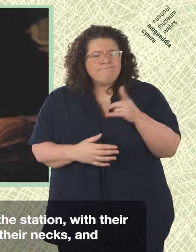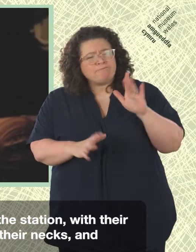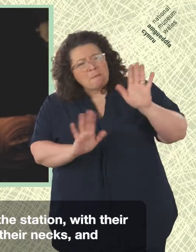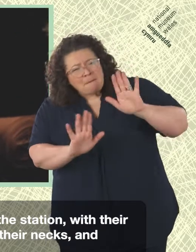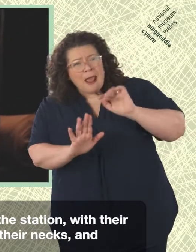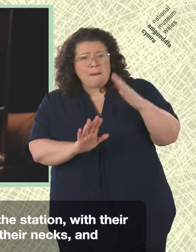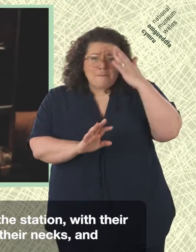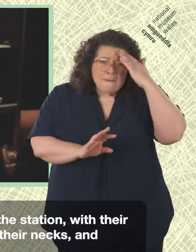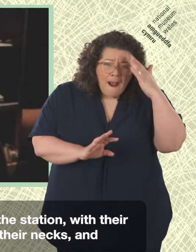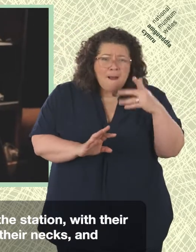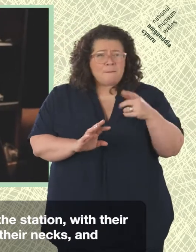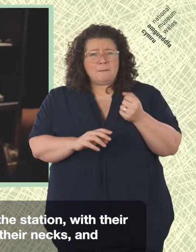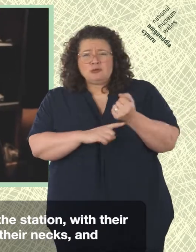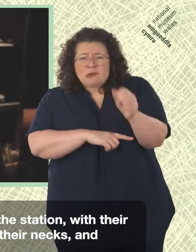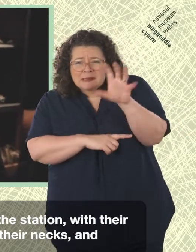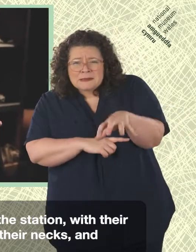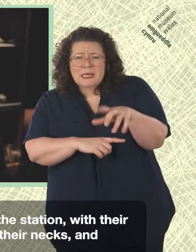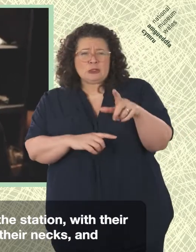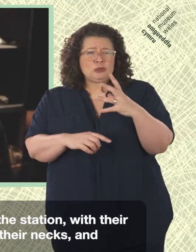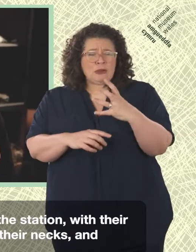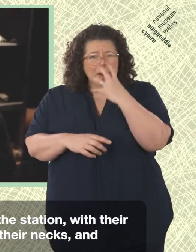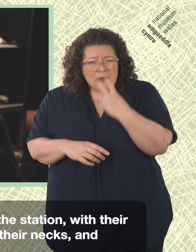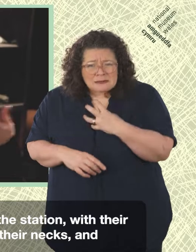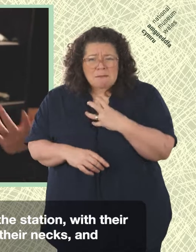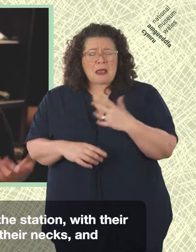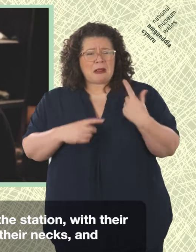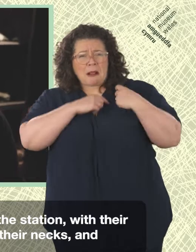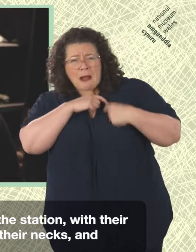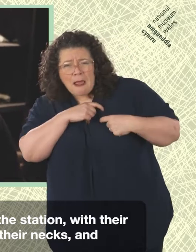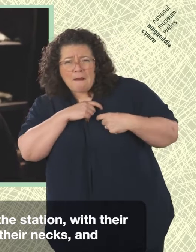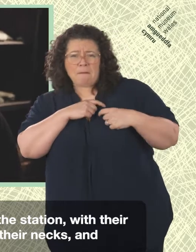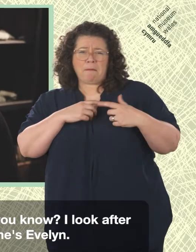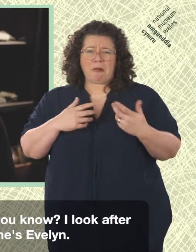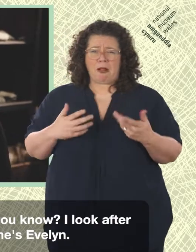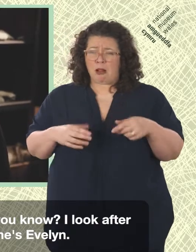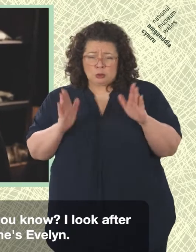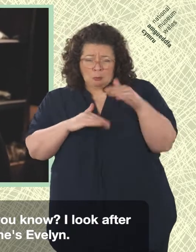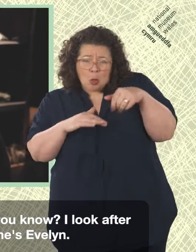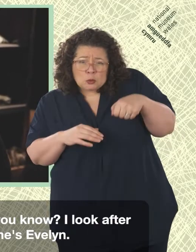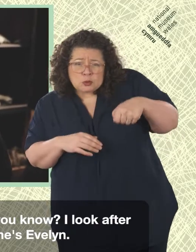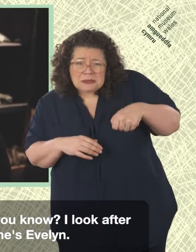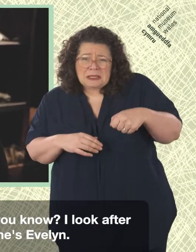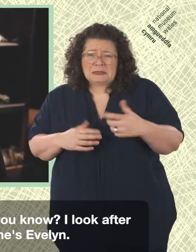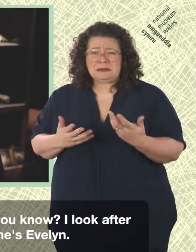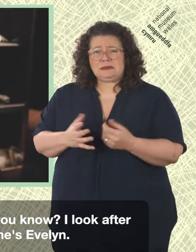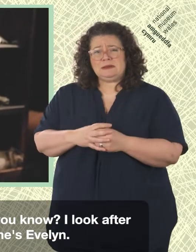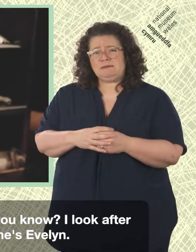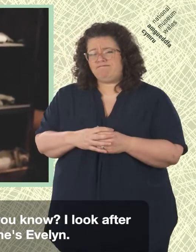wave goodbye to their mothers at the station with their gas masks and labels around their necks and just a small suitcase.